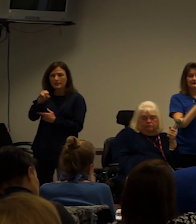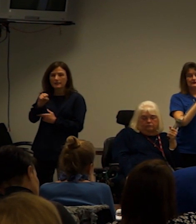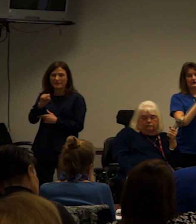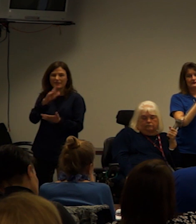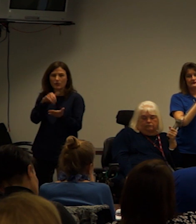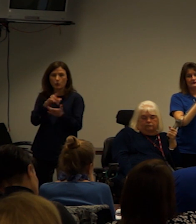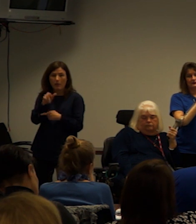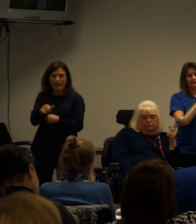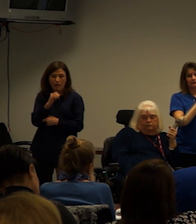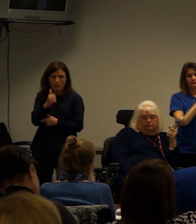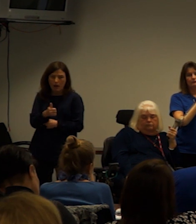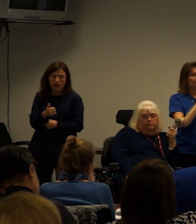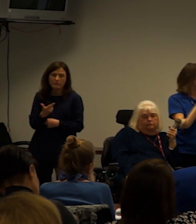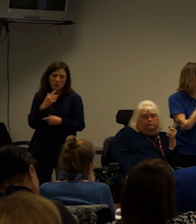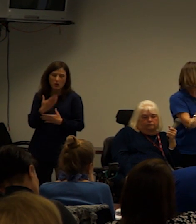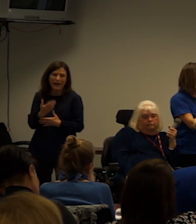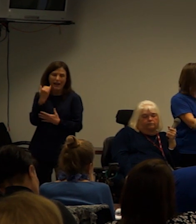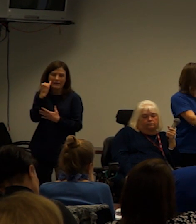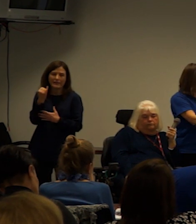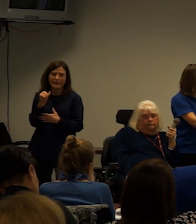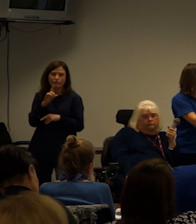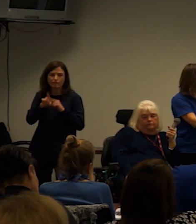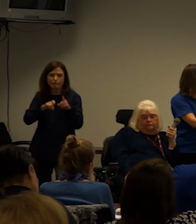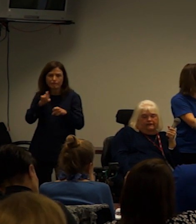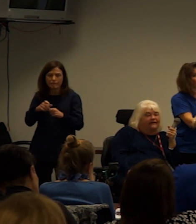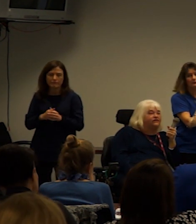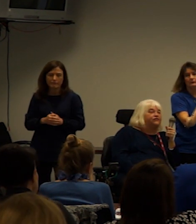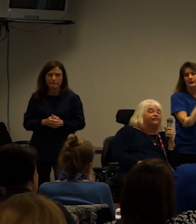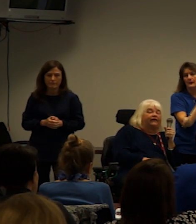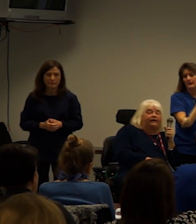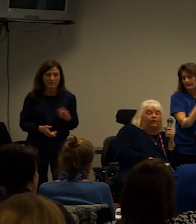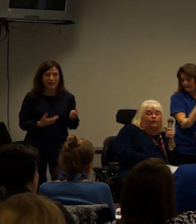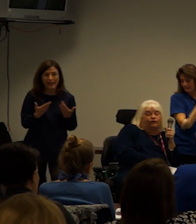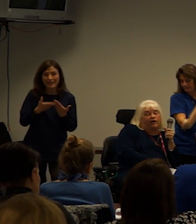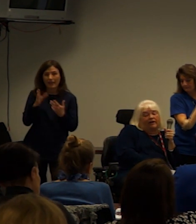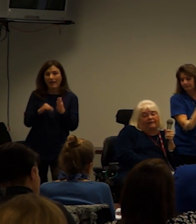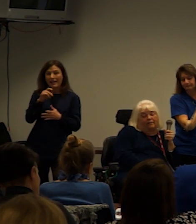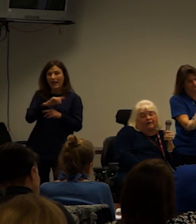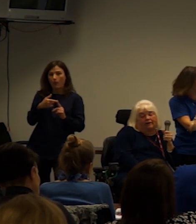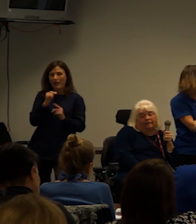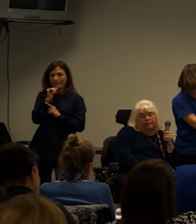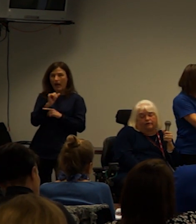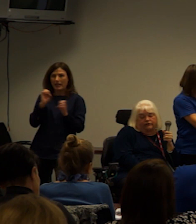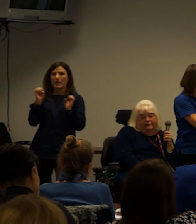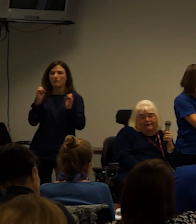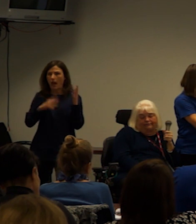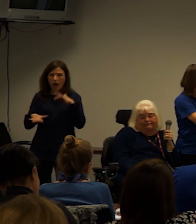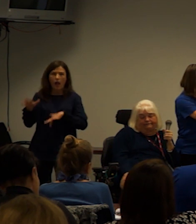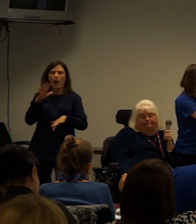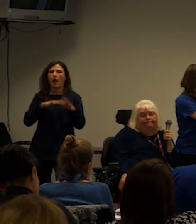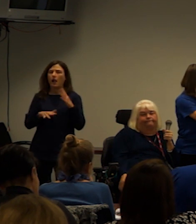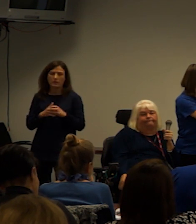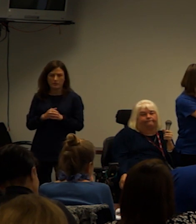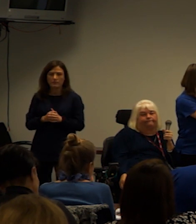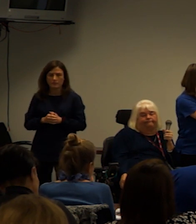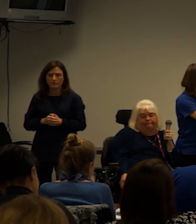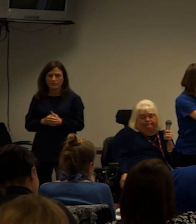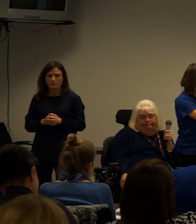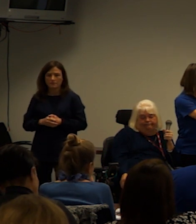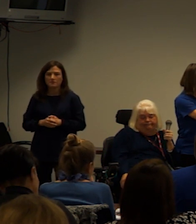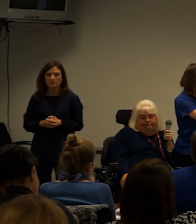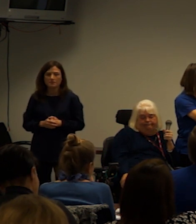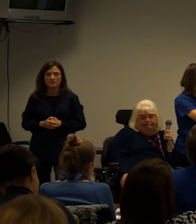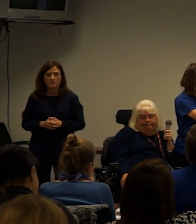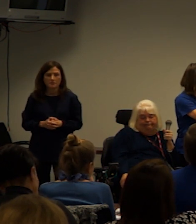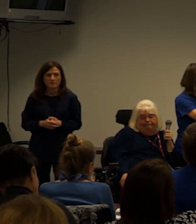good idea to check and see. Okay. Easier to find out when you're not mm-hmm. in the middle of an emergency. Yep. Okay.